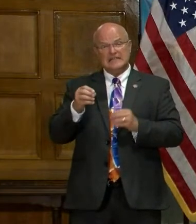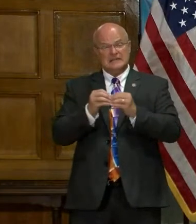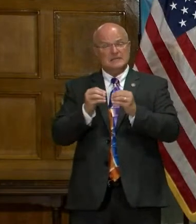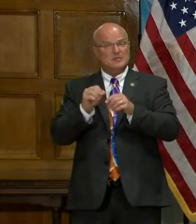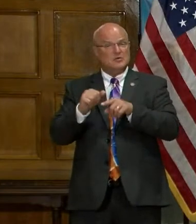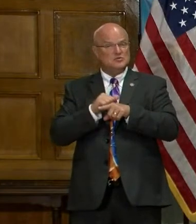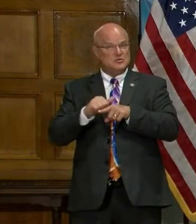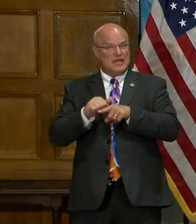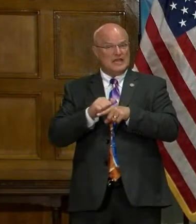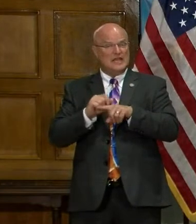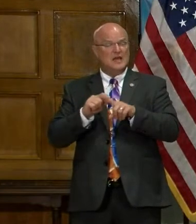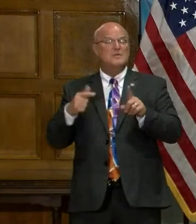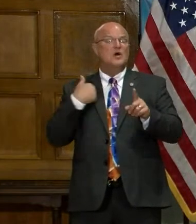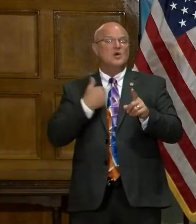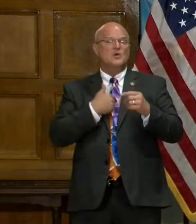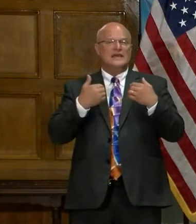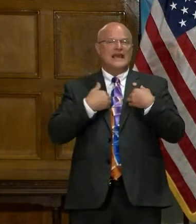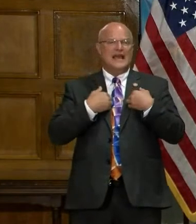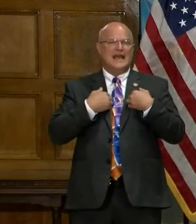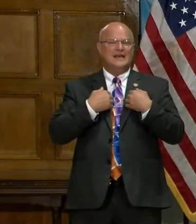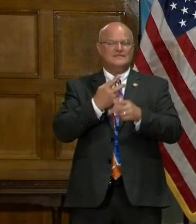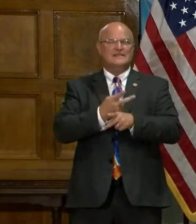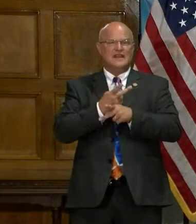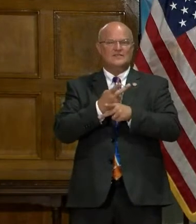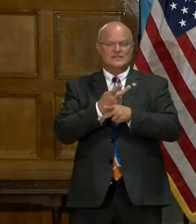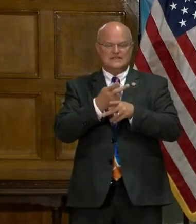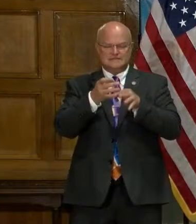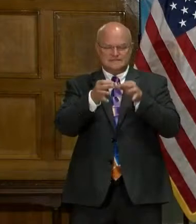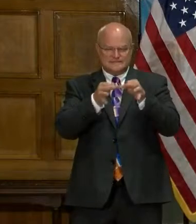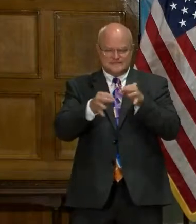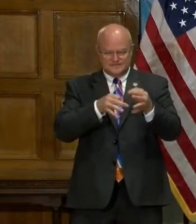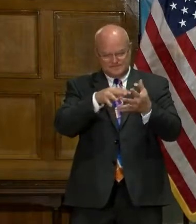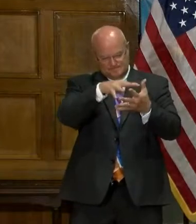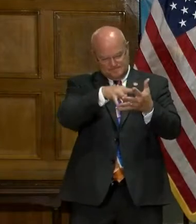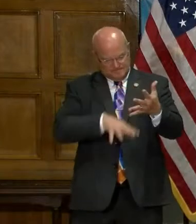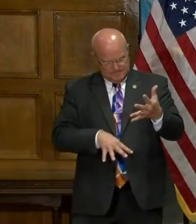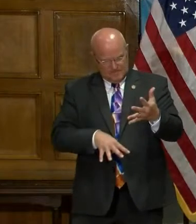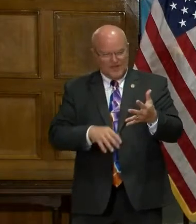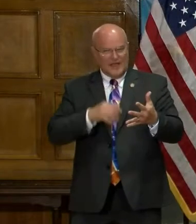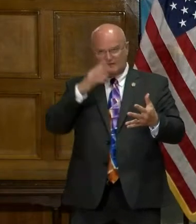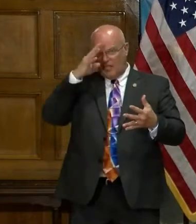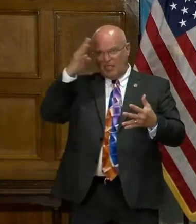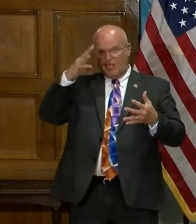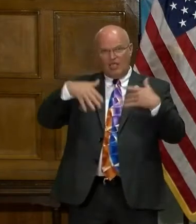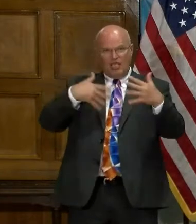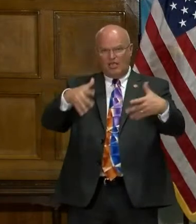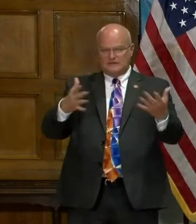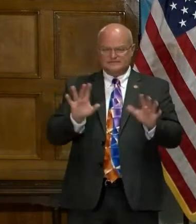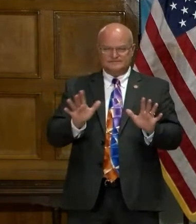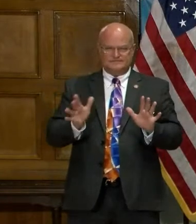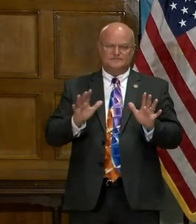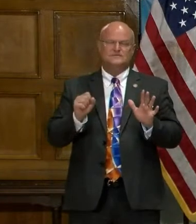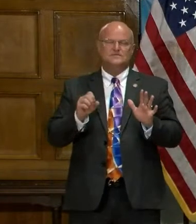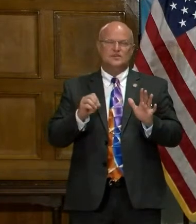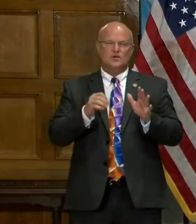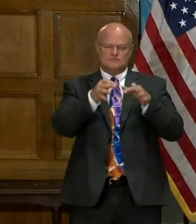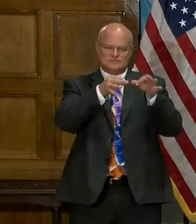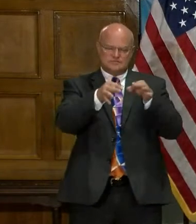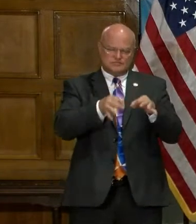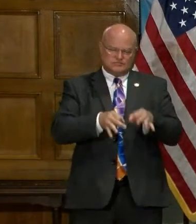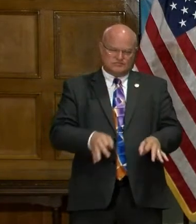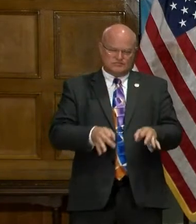bit more training, but we have this carefully scripted out so they don't have to make it up as they go along. And